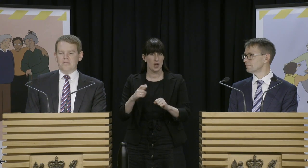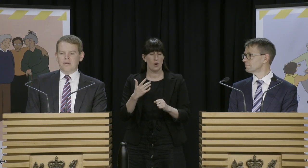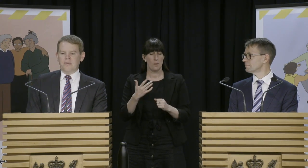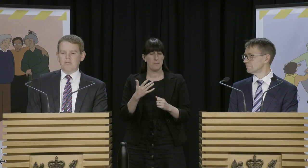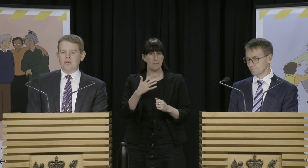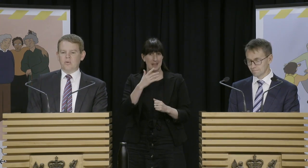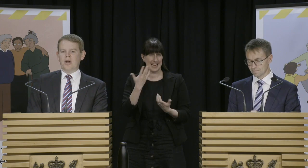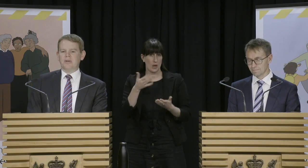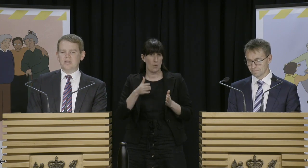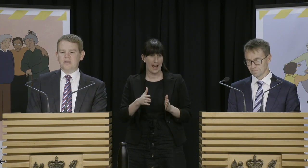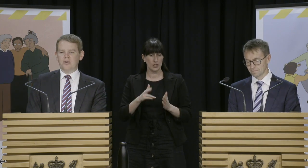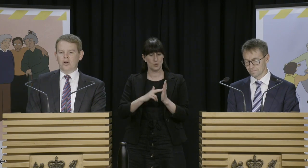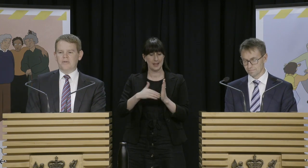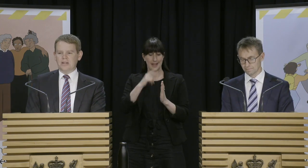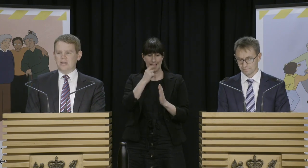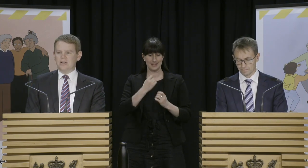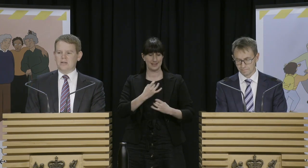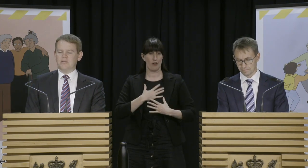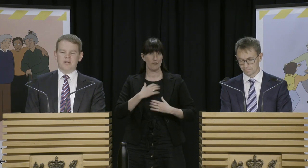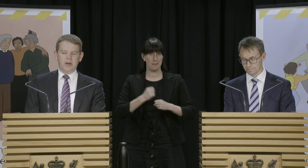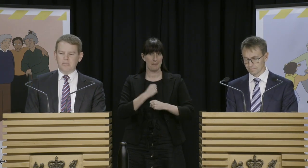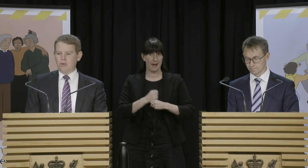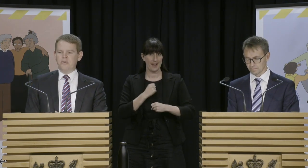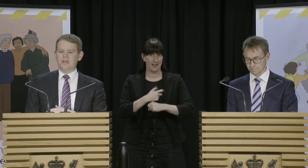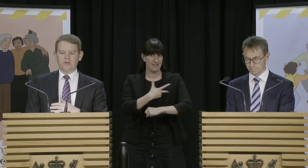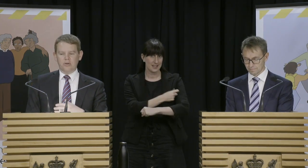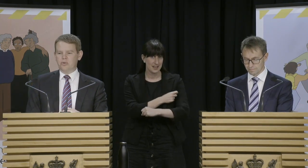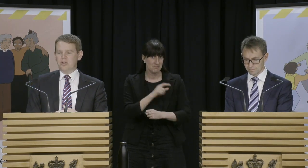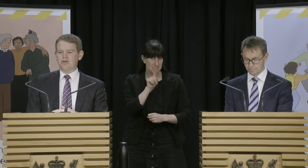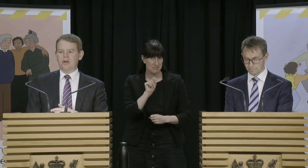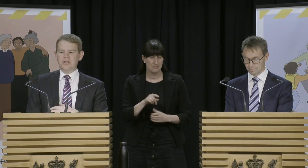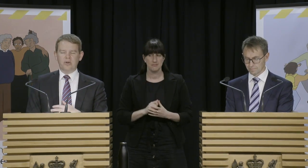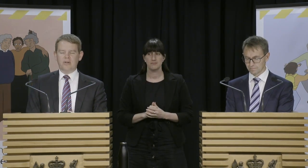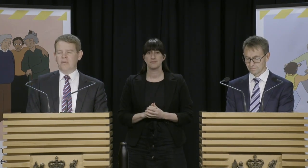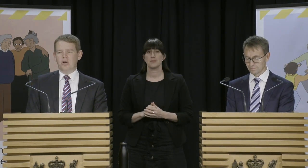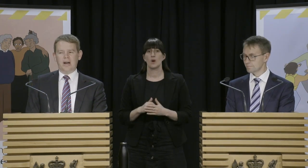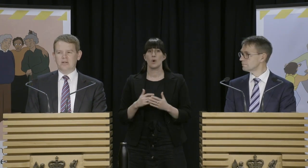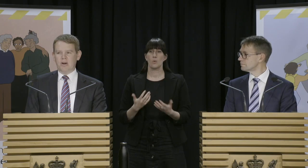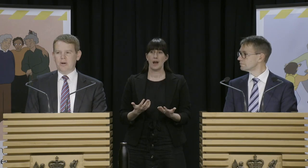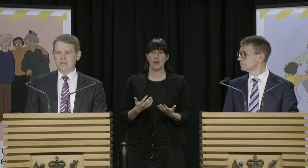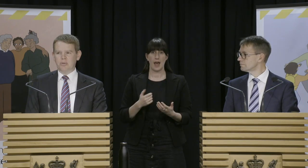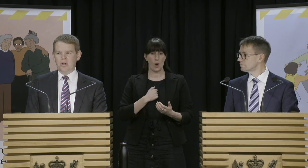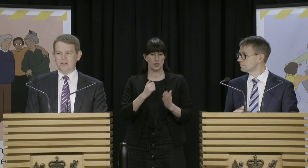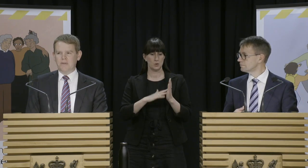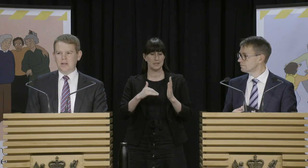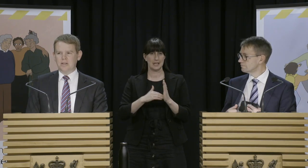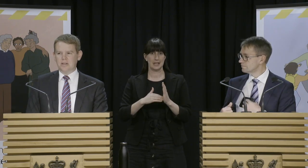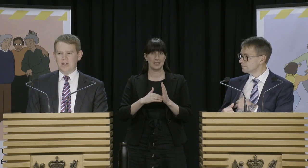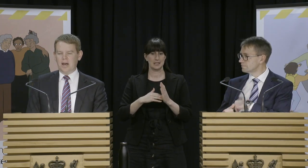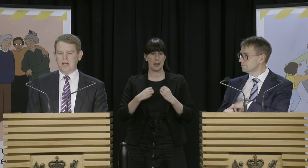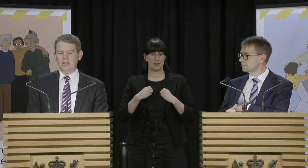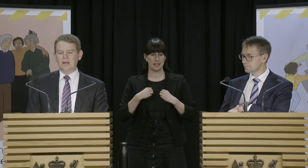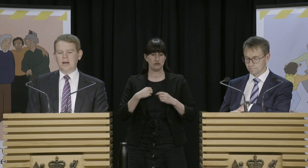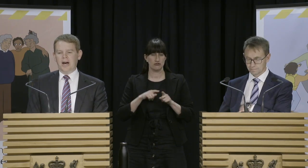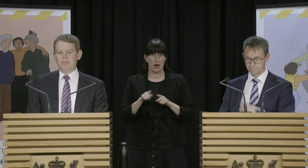look, I think the pharmaceutical companies that have got vaccines that have been approved, that have gone through all their trials, they're working very hard to ramp up supply as fast as